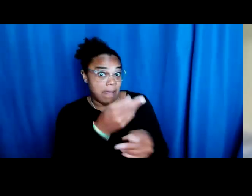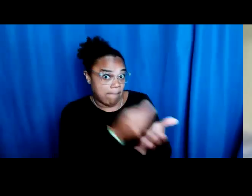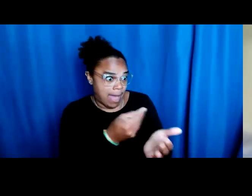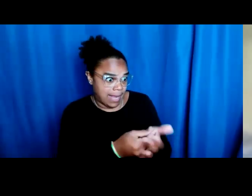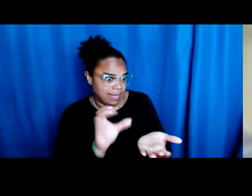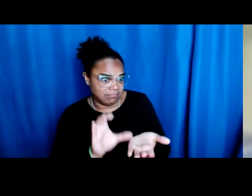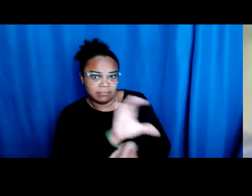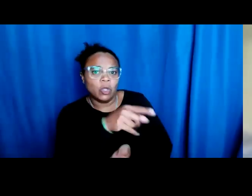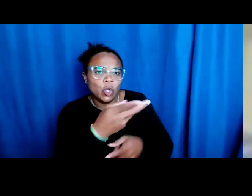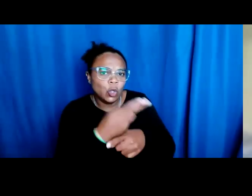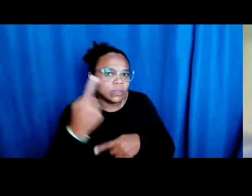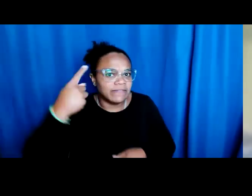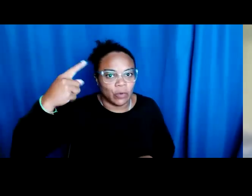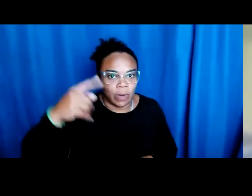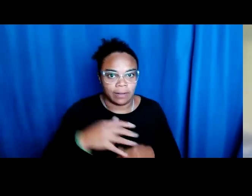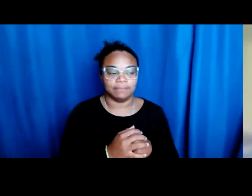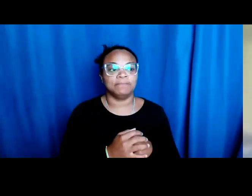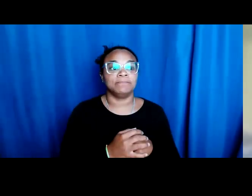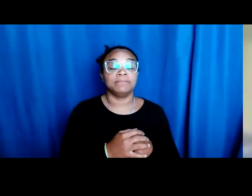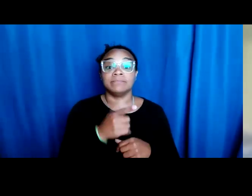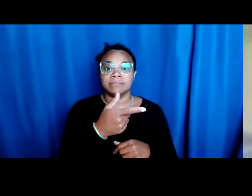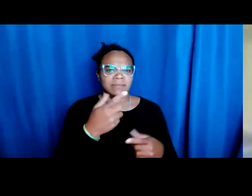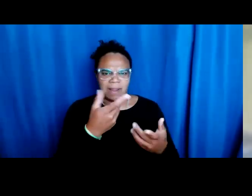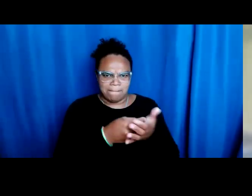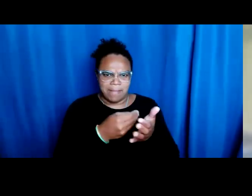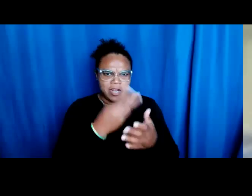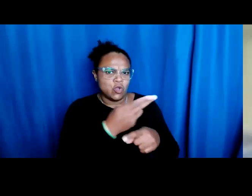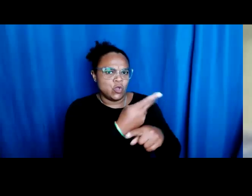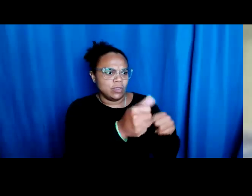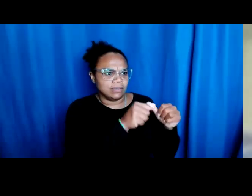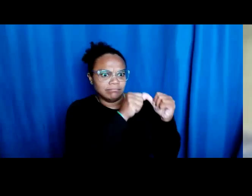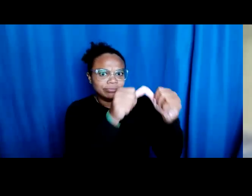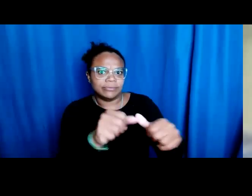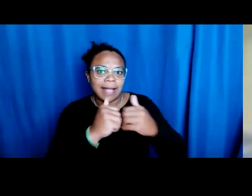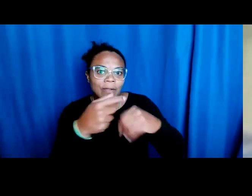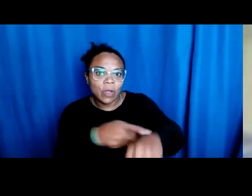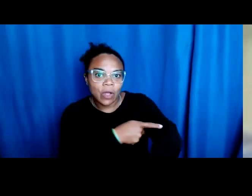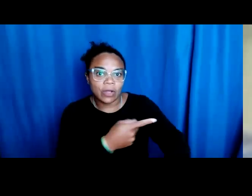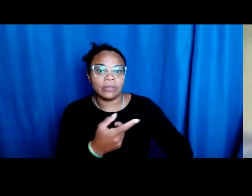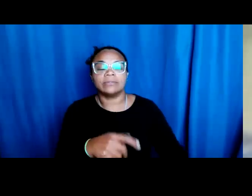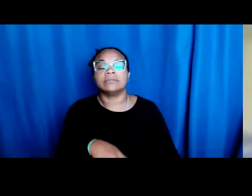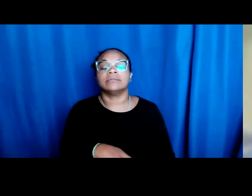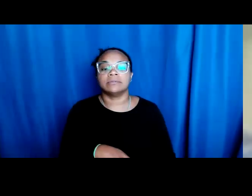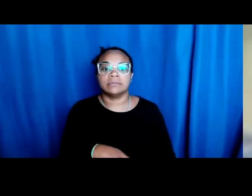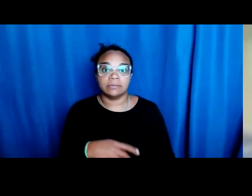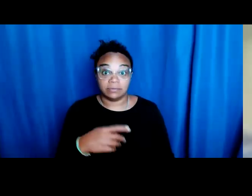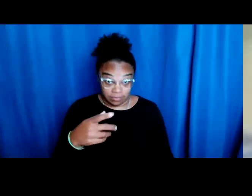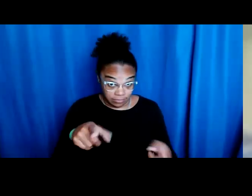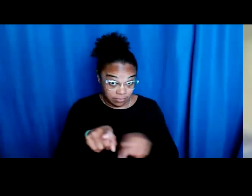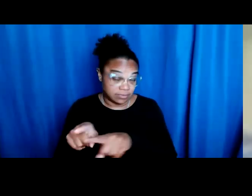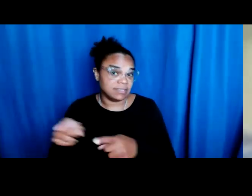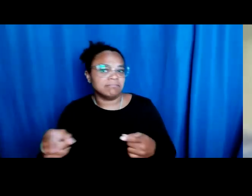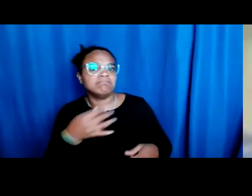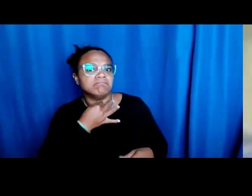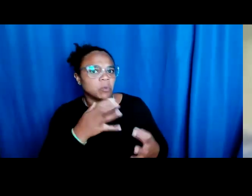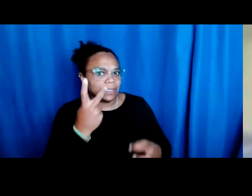And the amount of equity. I want to stop right there because I want to do a live case study. Now, as I said